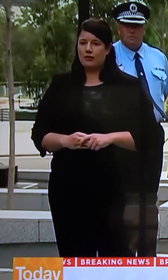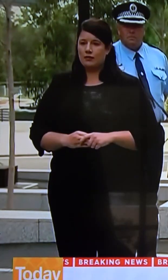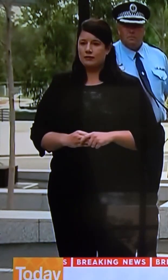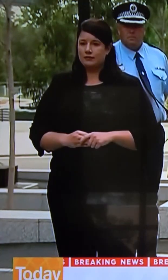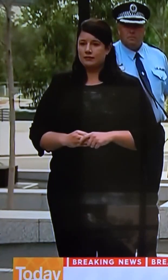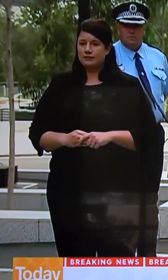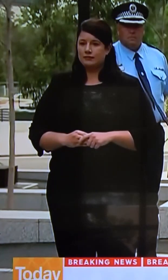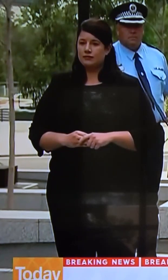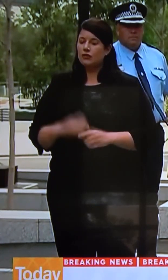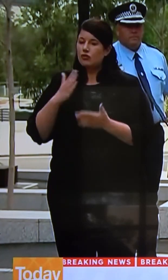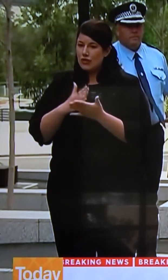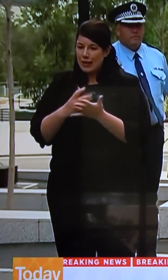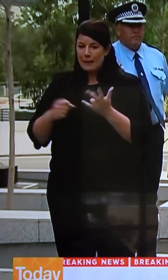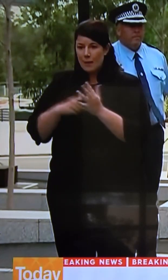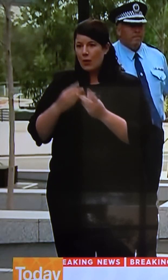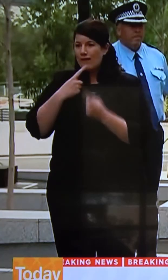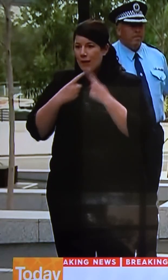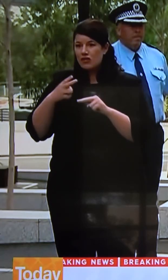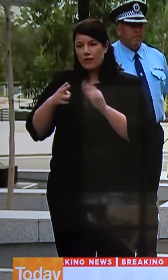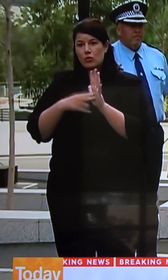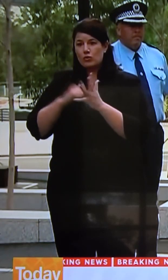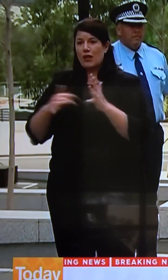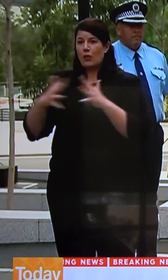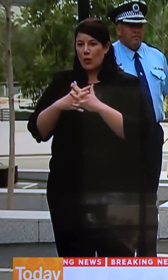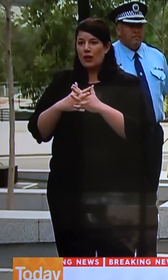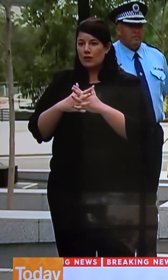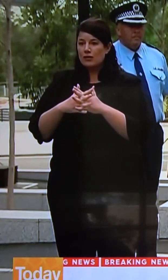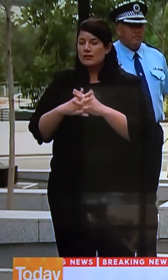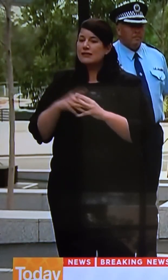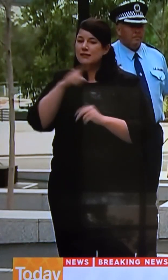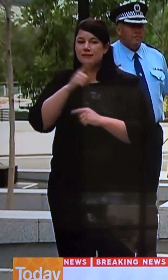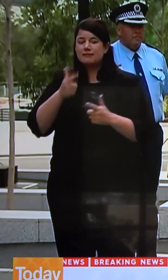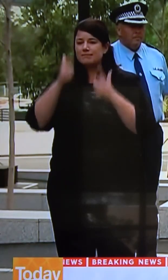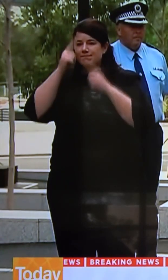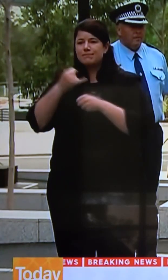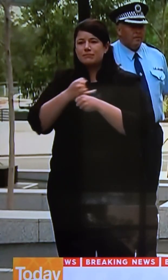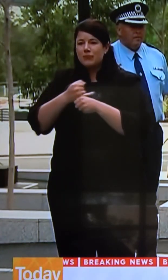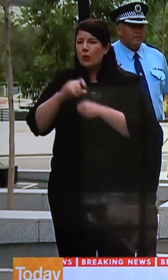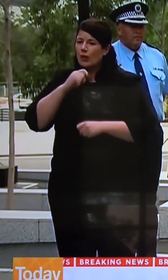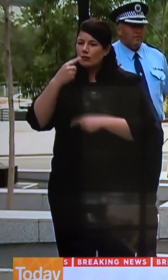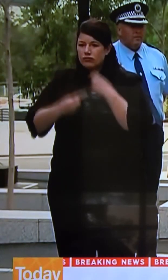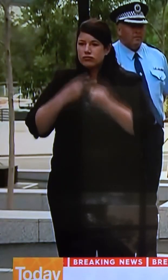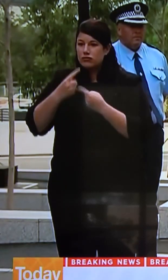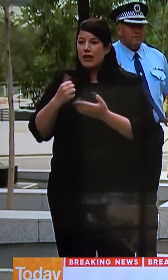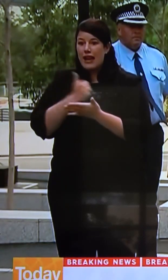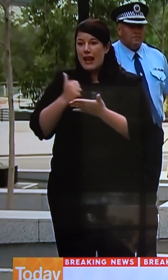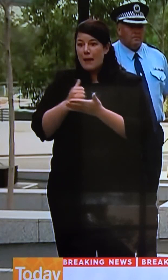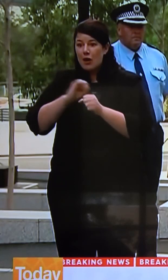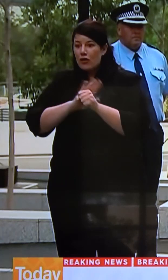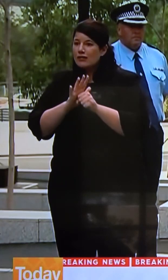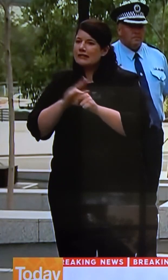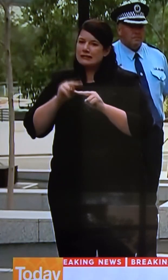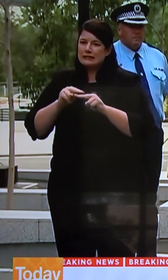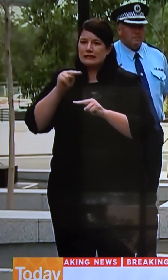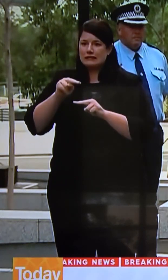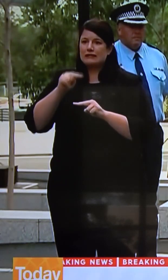really important for the citizens of New South Wales. As the Chief Medical Officer will explain today, we have an increasing number of cases every day